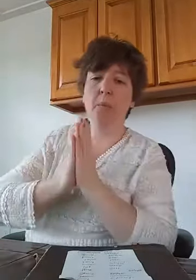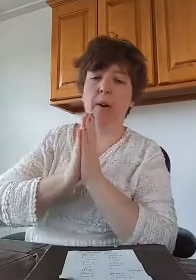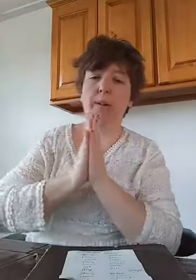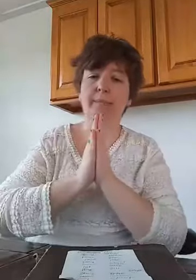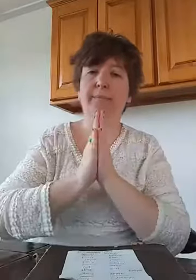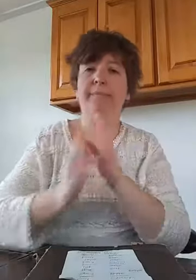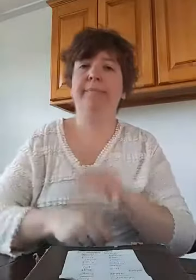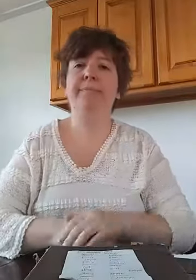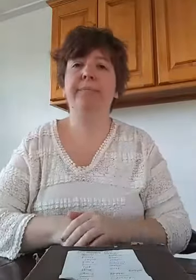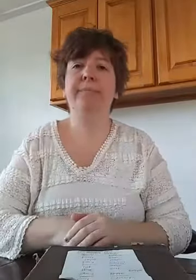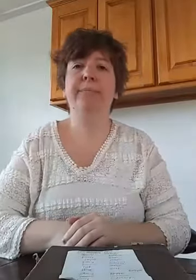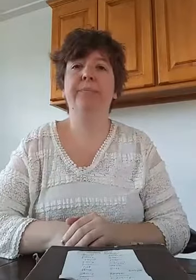prayer.